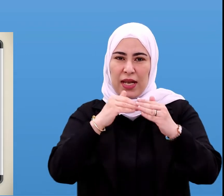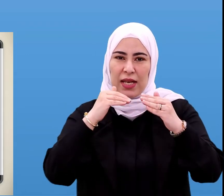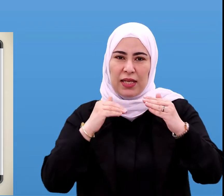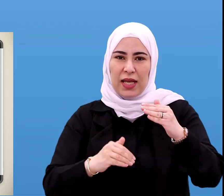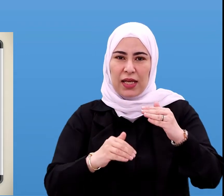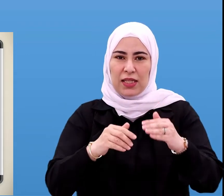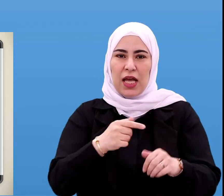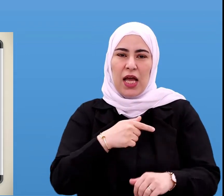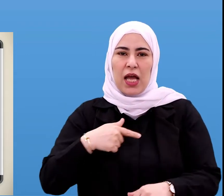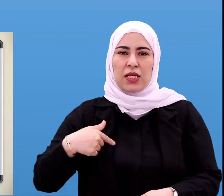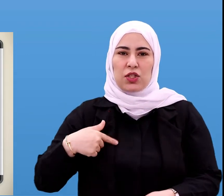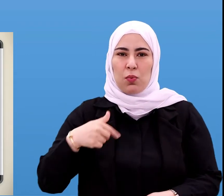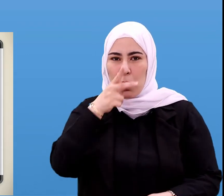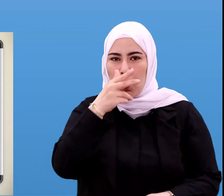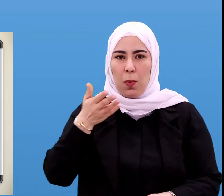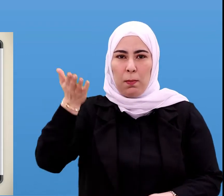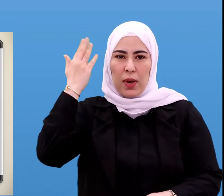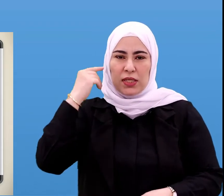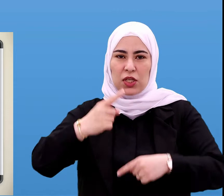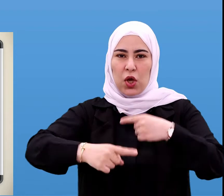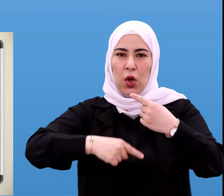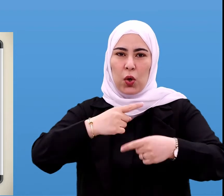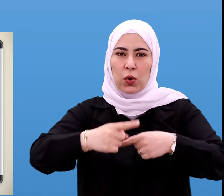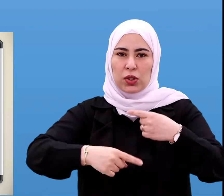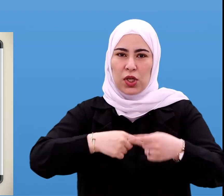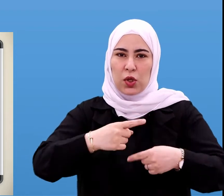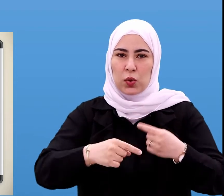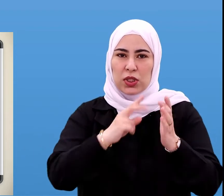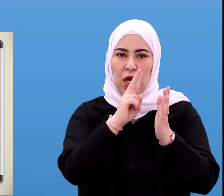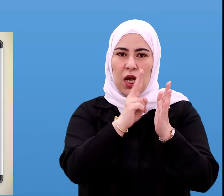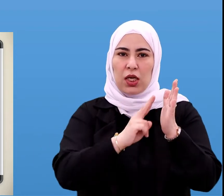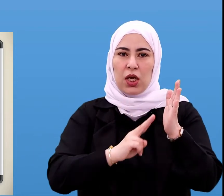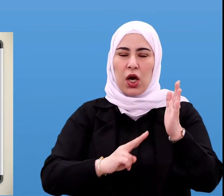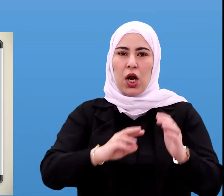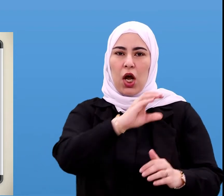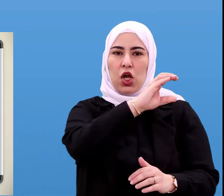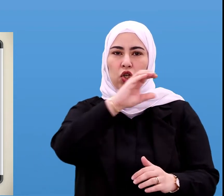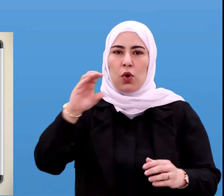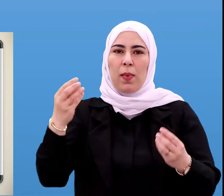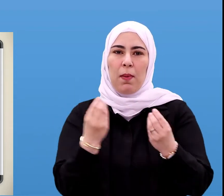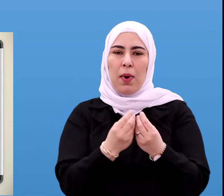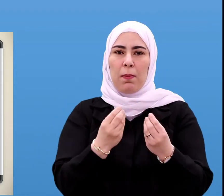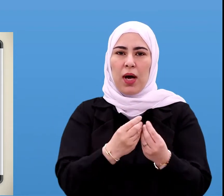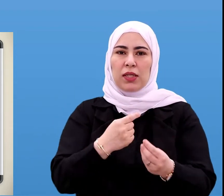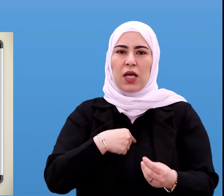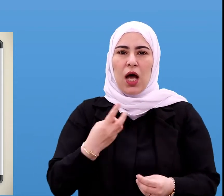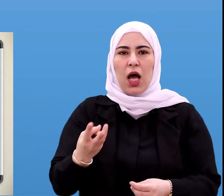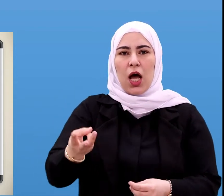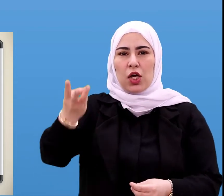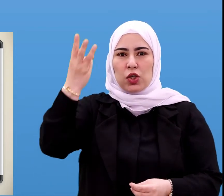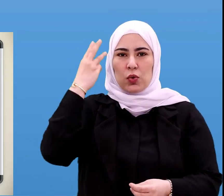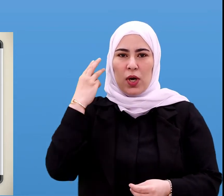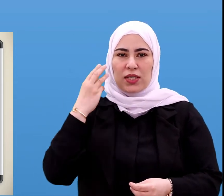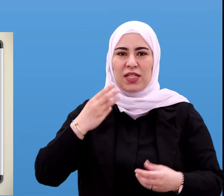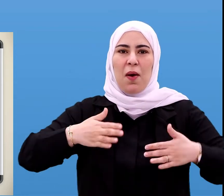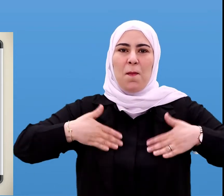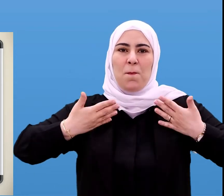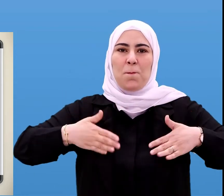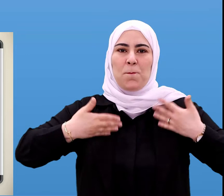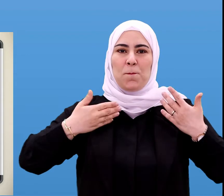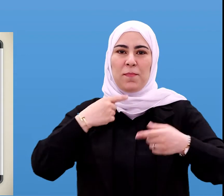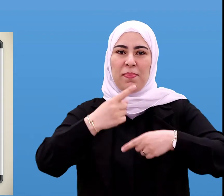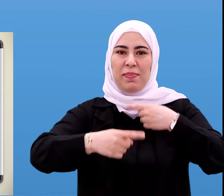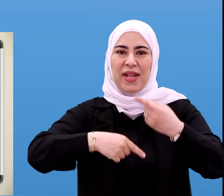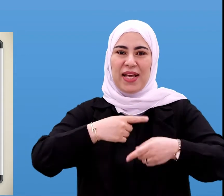continuous. Let's read the sentence together. I was playing football. Do you see any change in